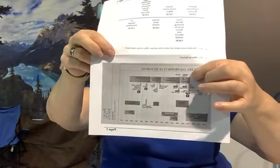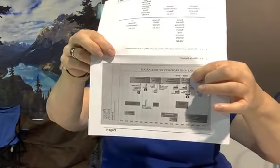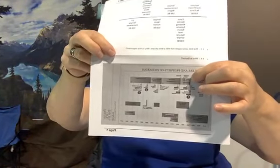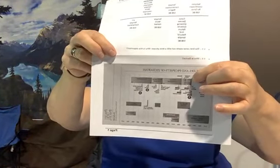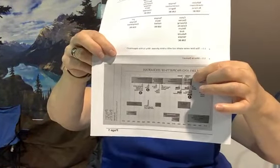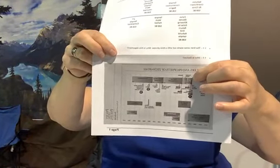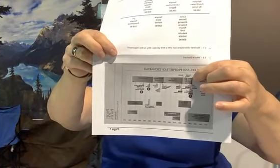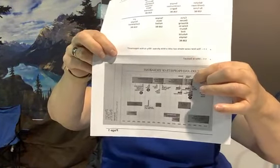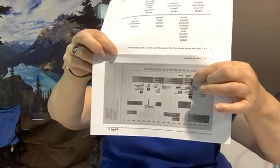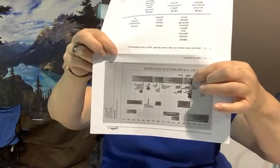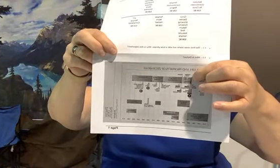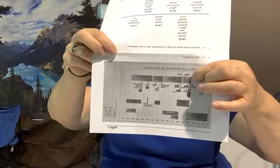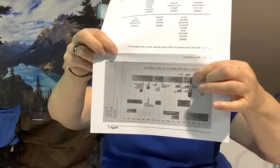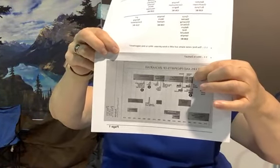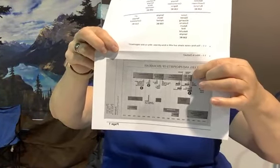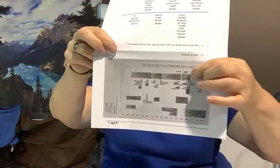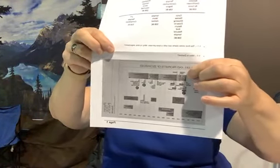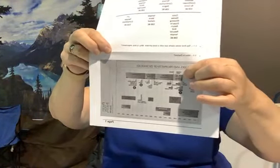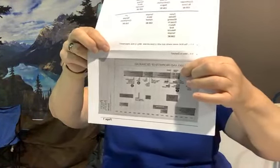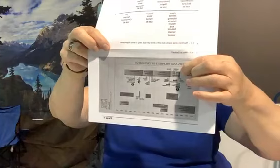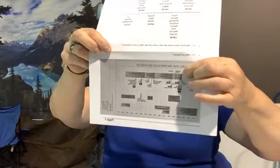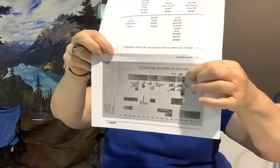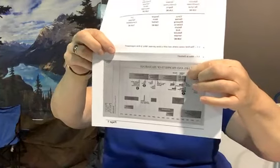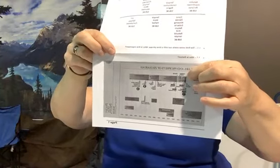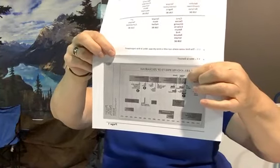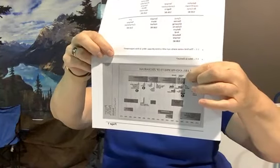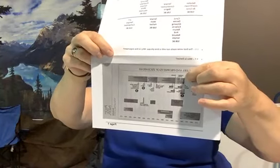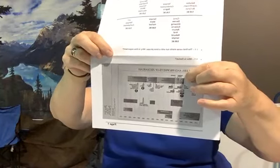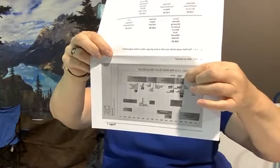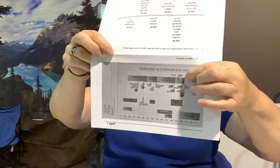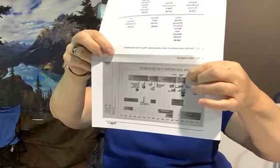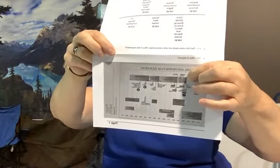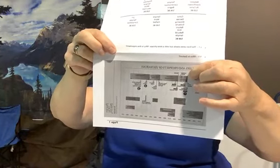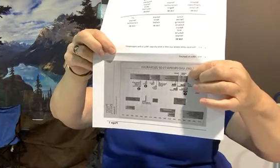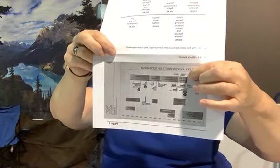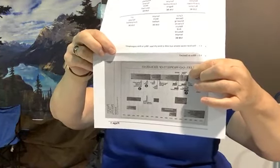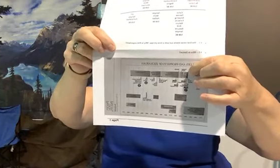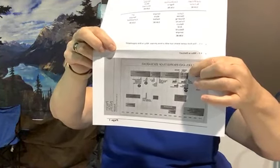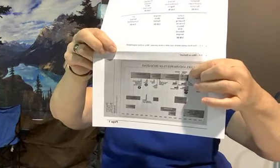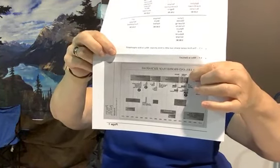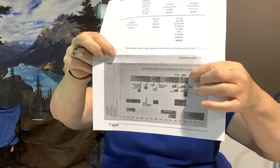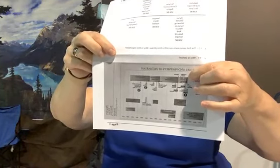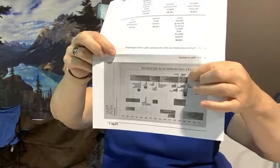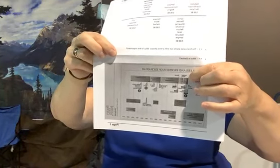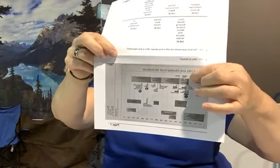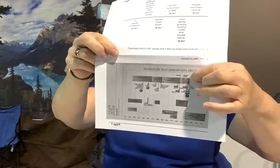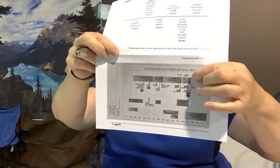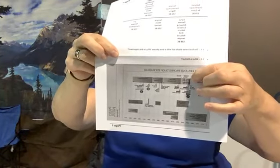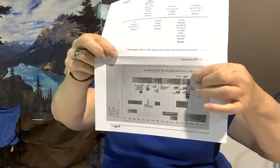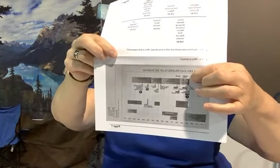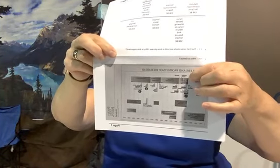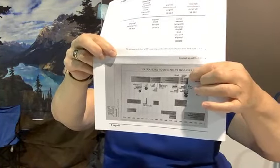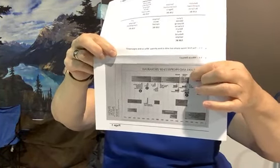when Babylon was attacked and taken over, they were taken over by the Mede Persians, which